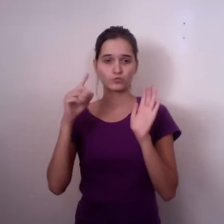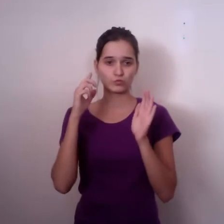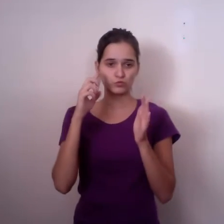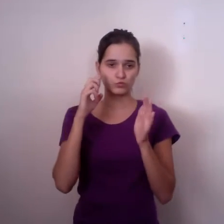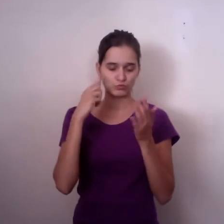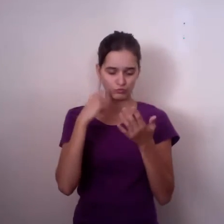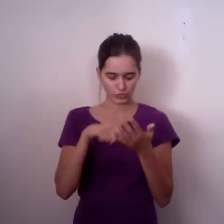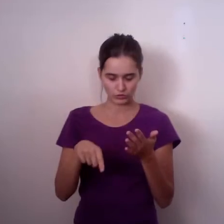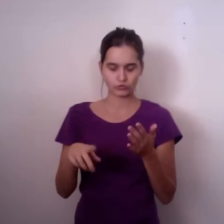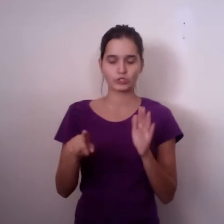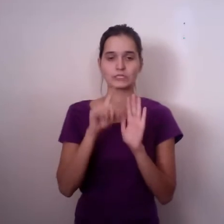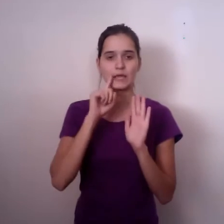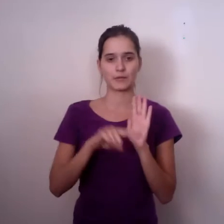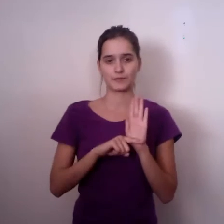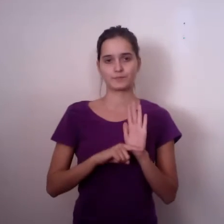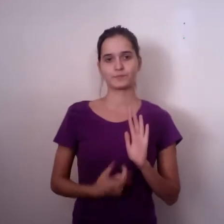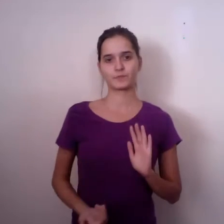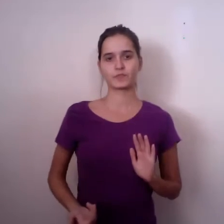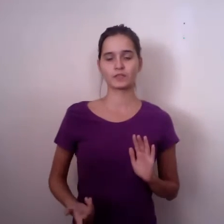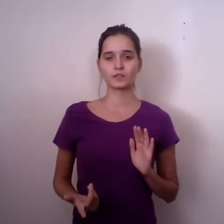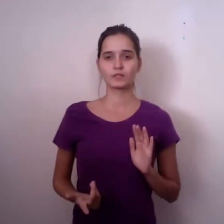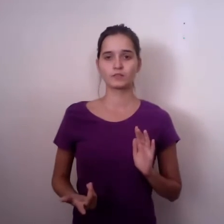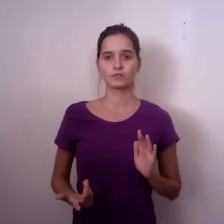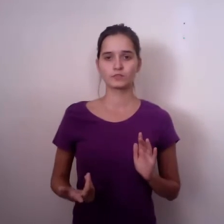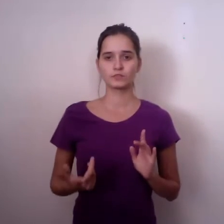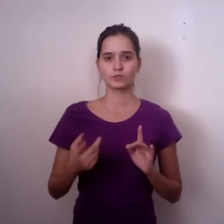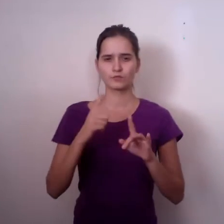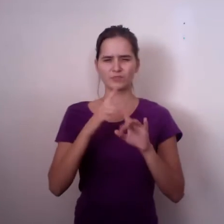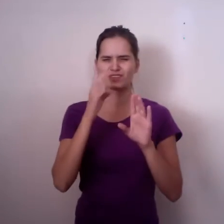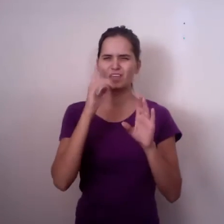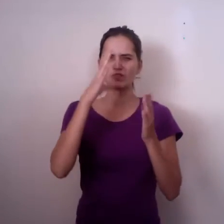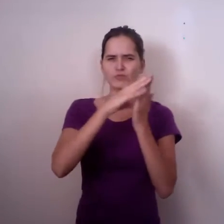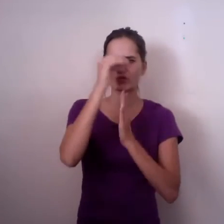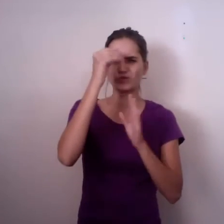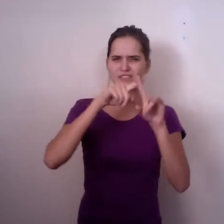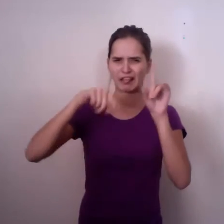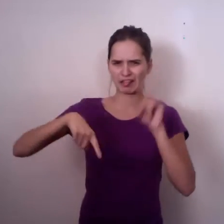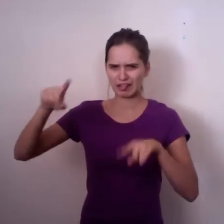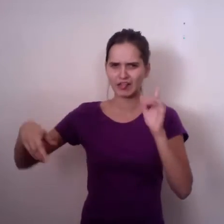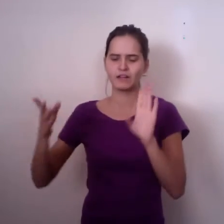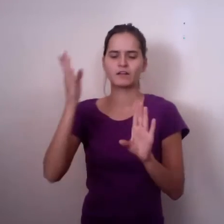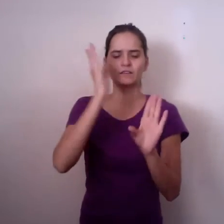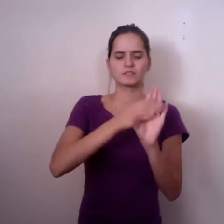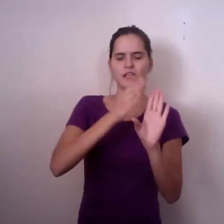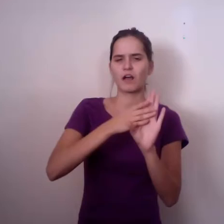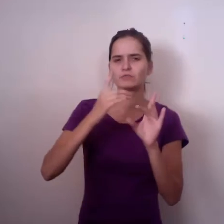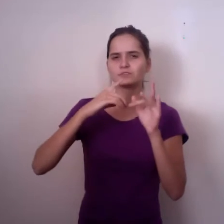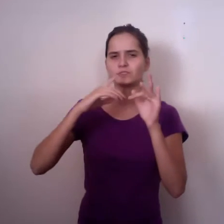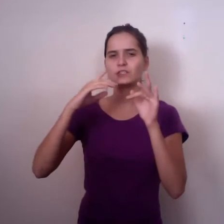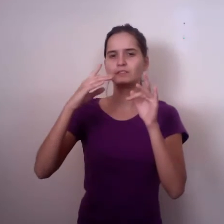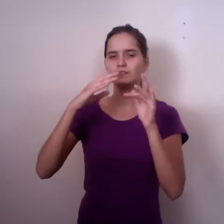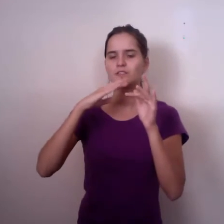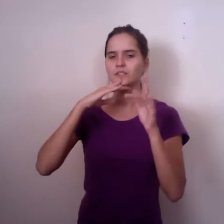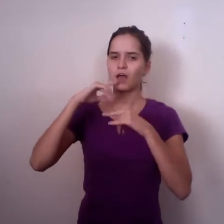all kinds of things. They learned how psychologists talk about different issues in the area. They learned more in depth about